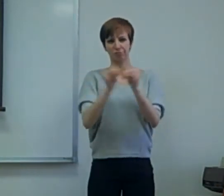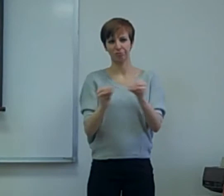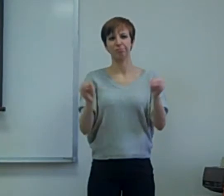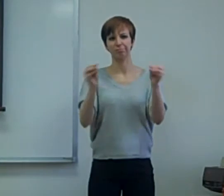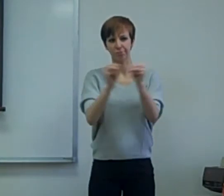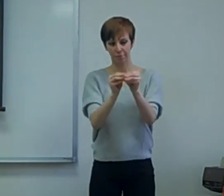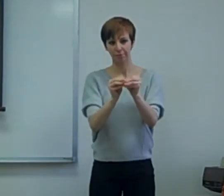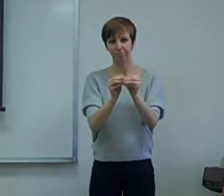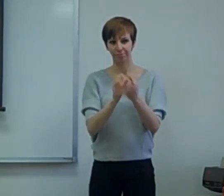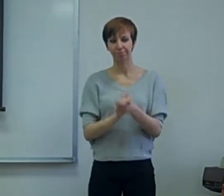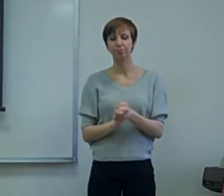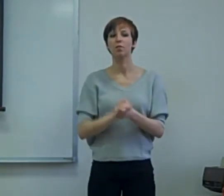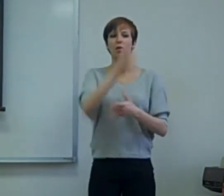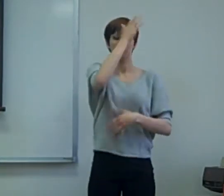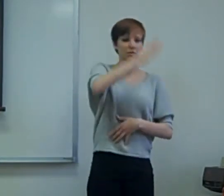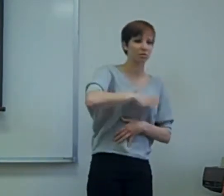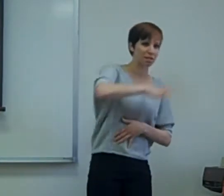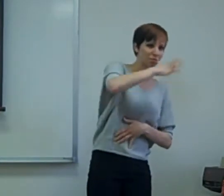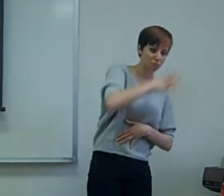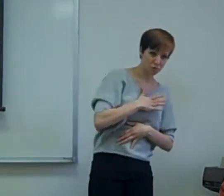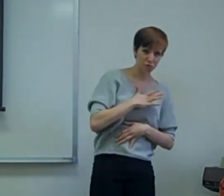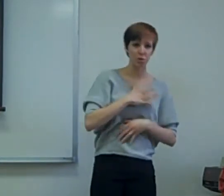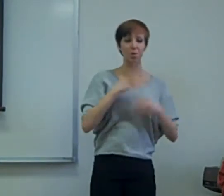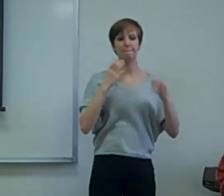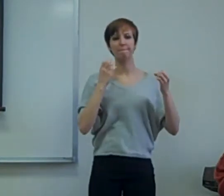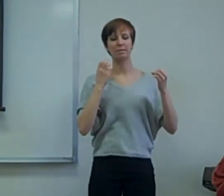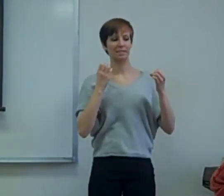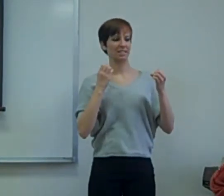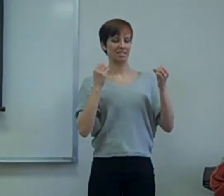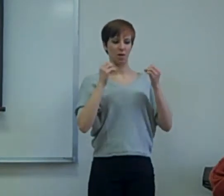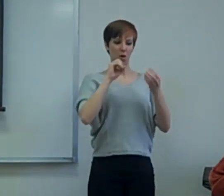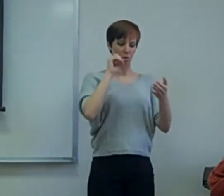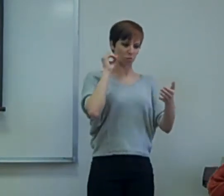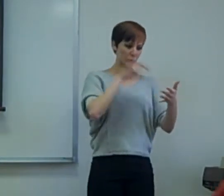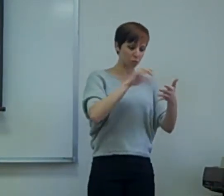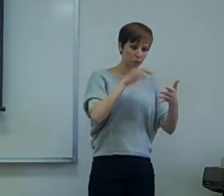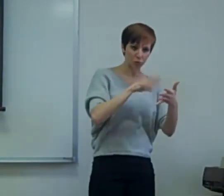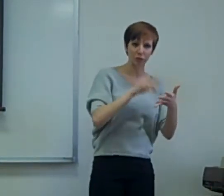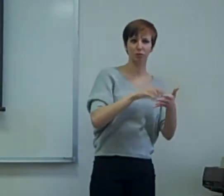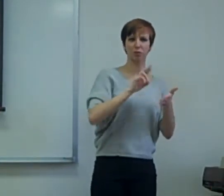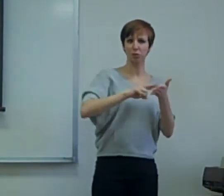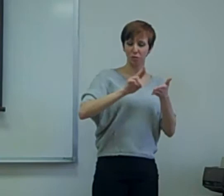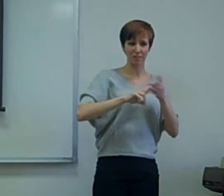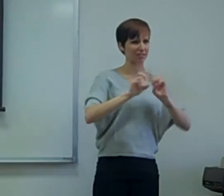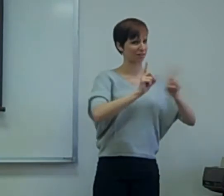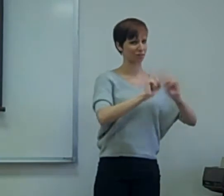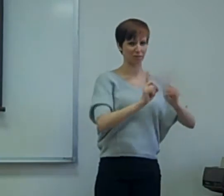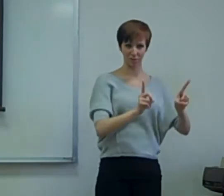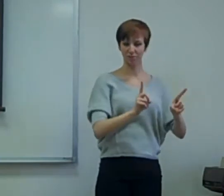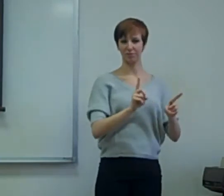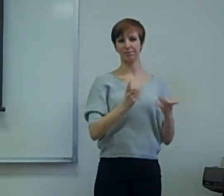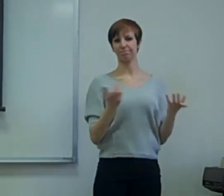So gender, there's a lot of research with how men grieve. Ethnicity, how